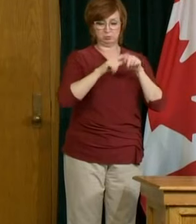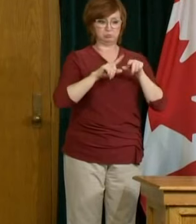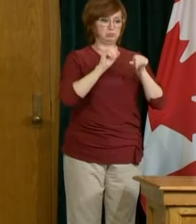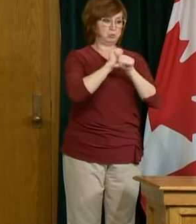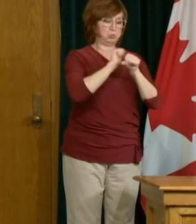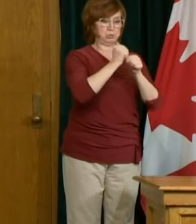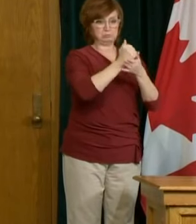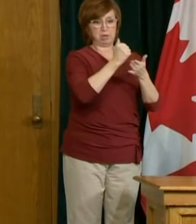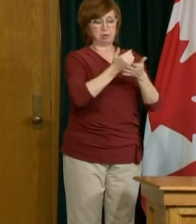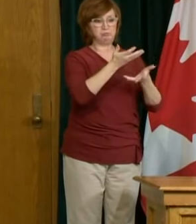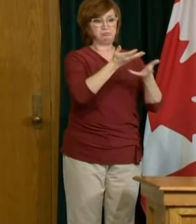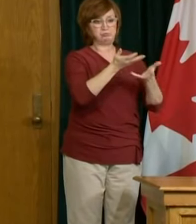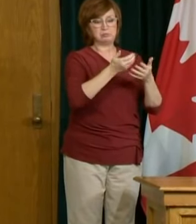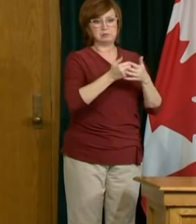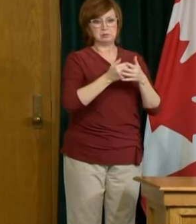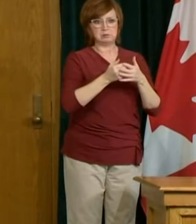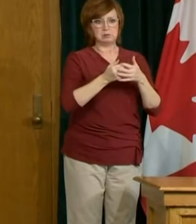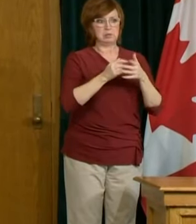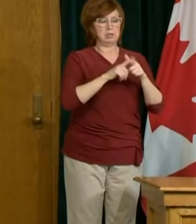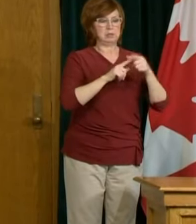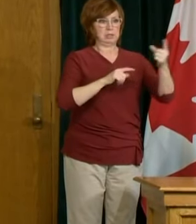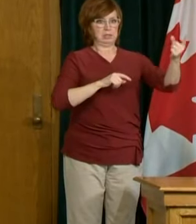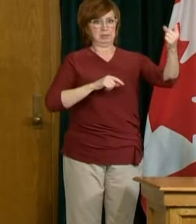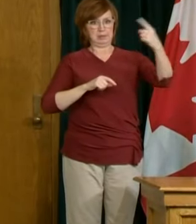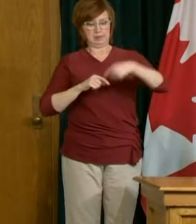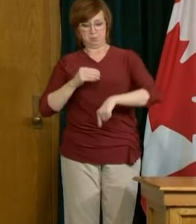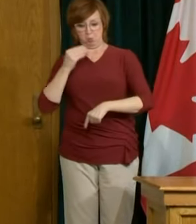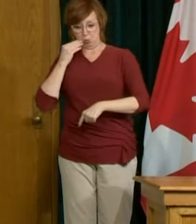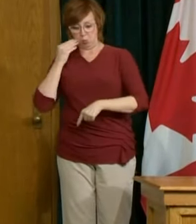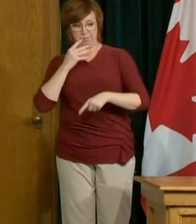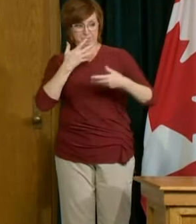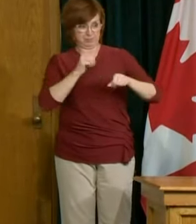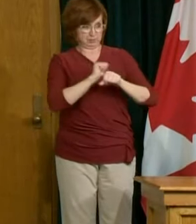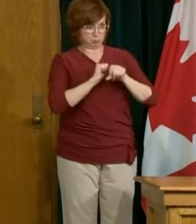healthcare workers come back home when their time in the Loche is wrapped up?